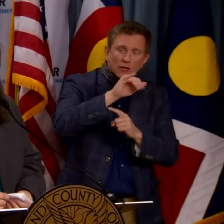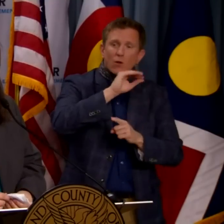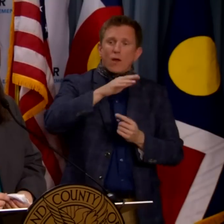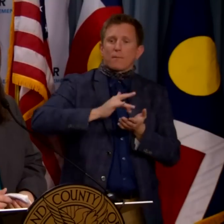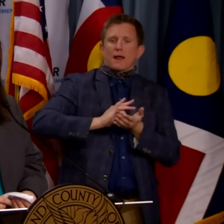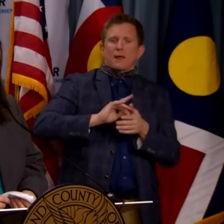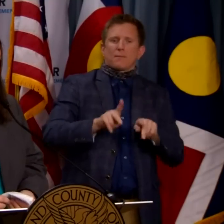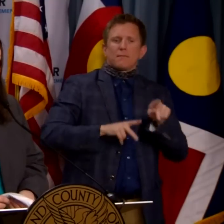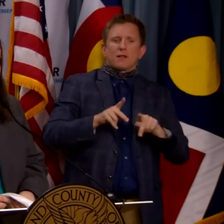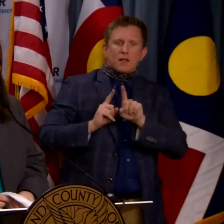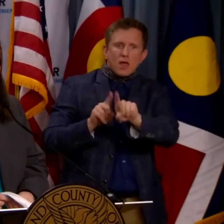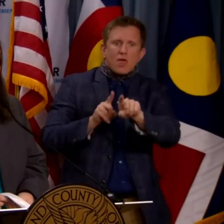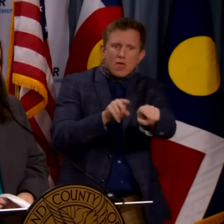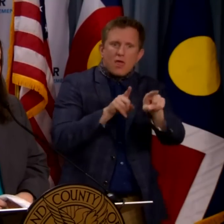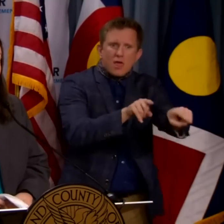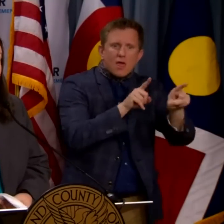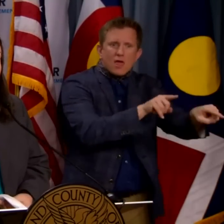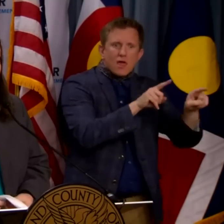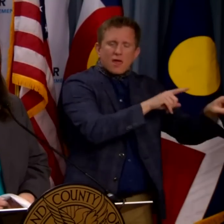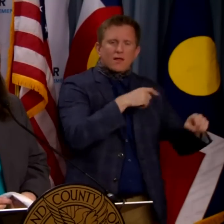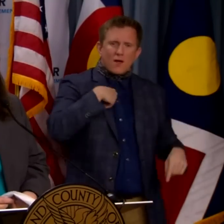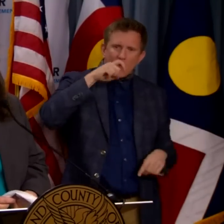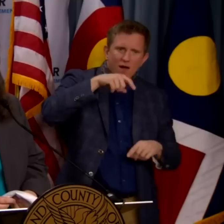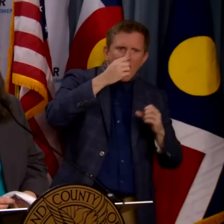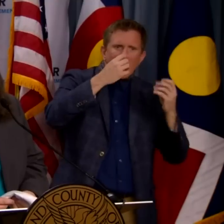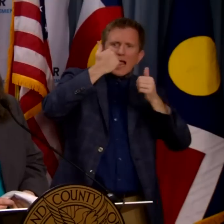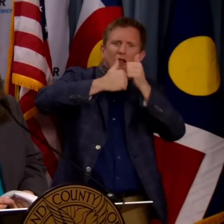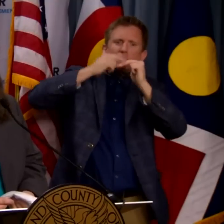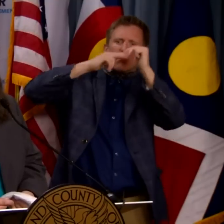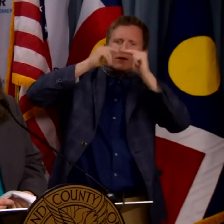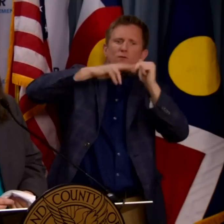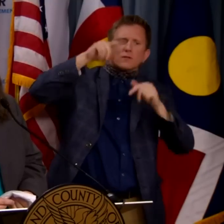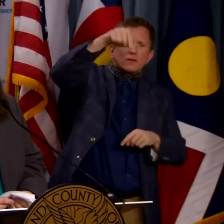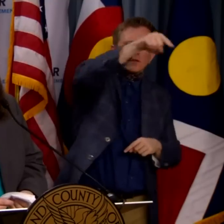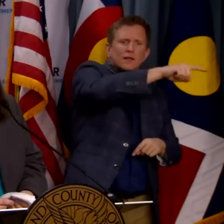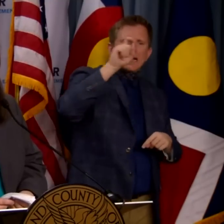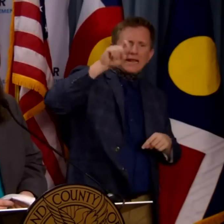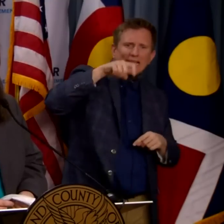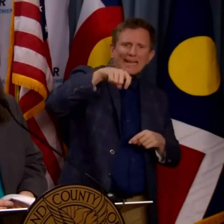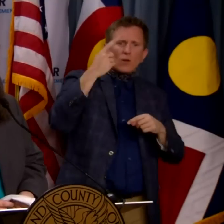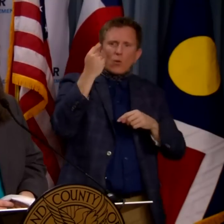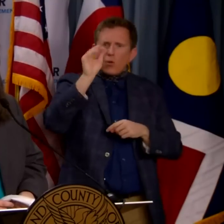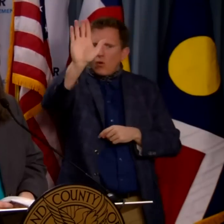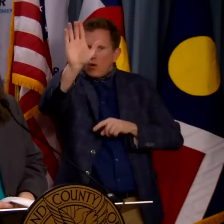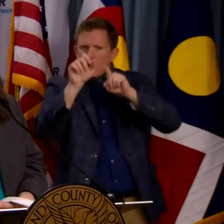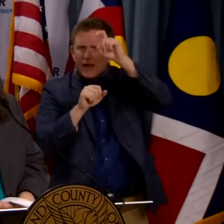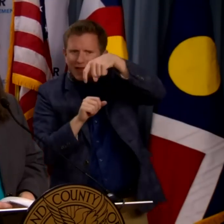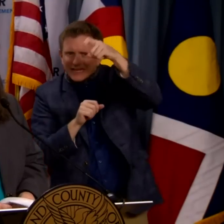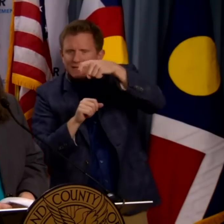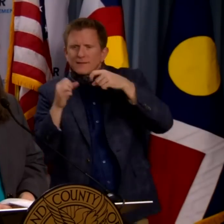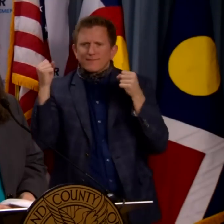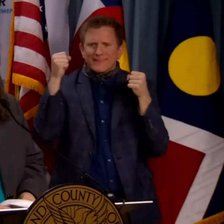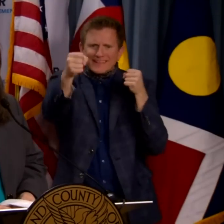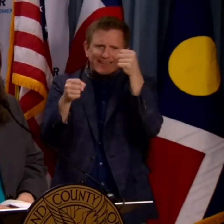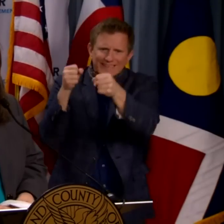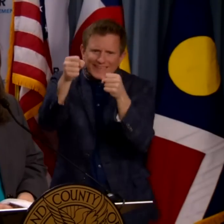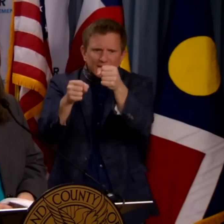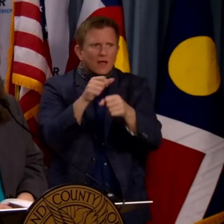well. And what we see still is a pinch point, and one of the major concerns is we still have to staff those